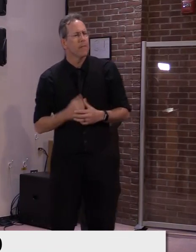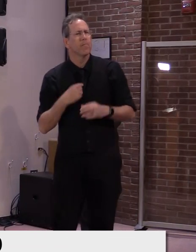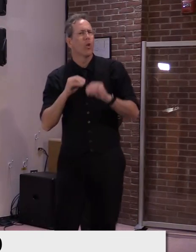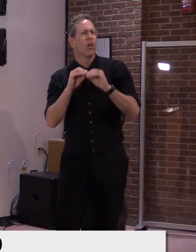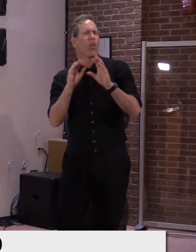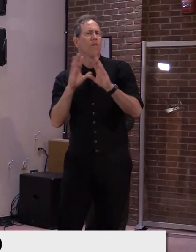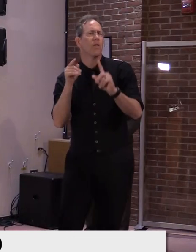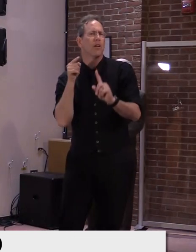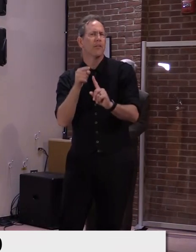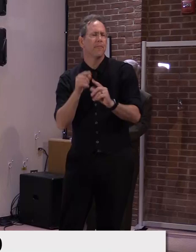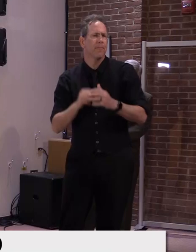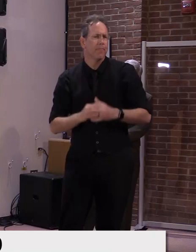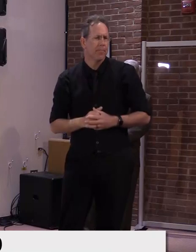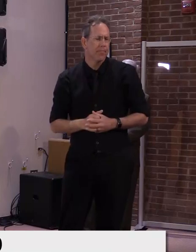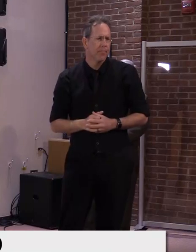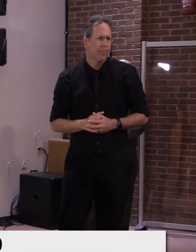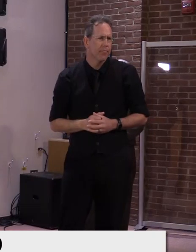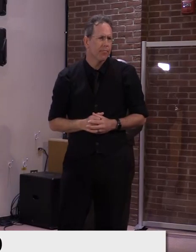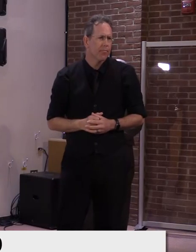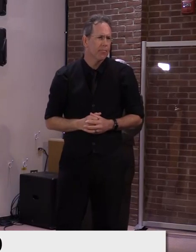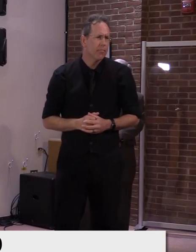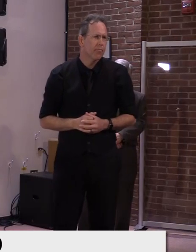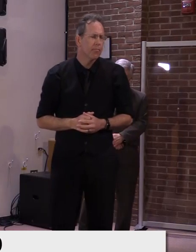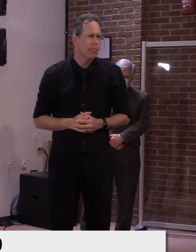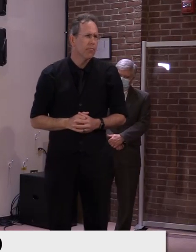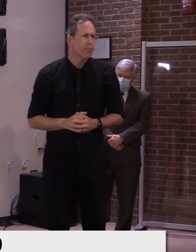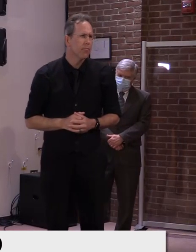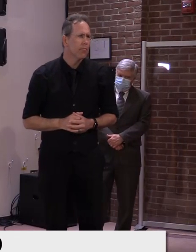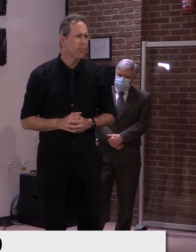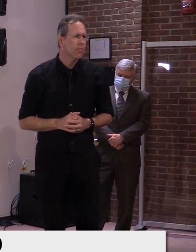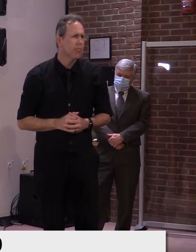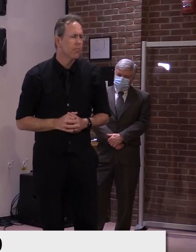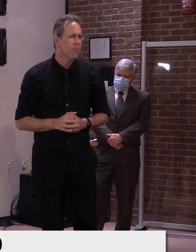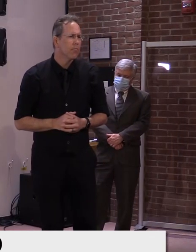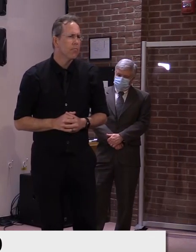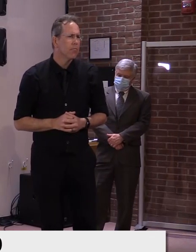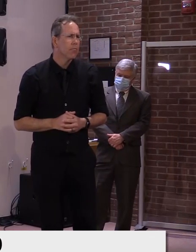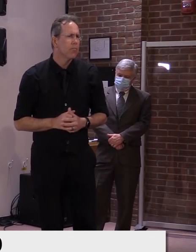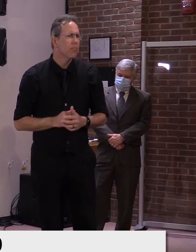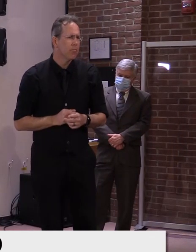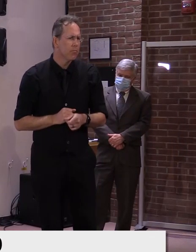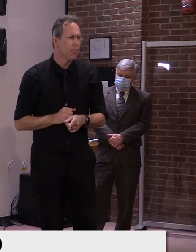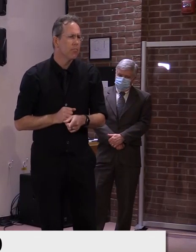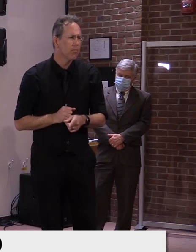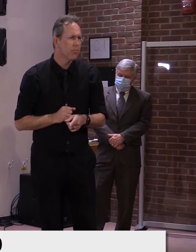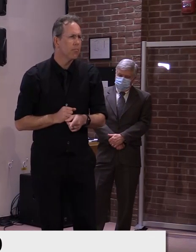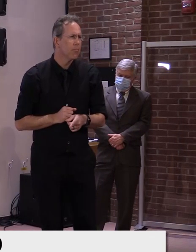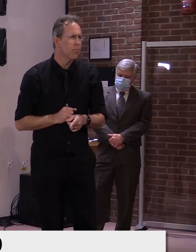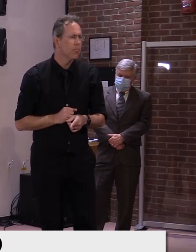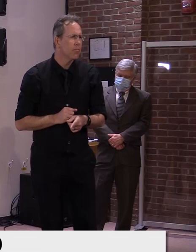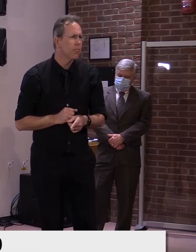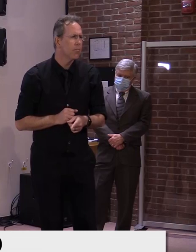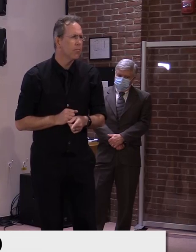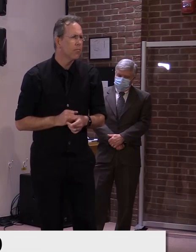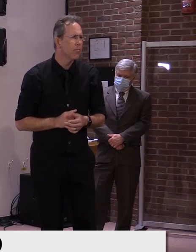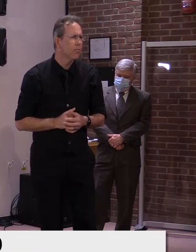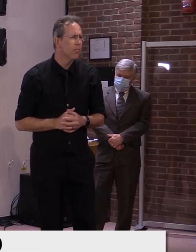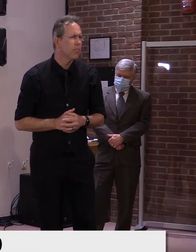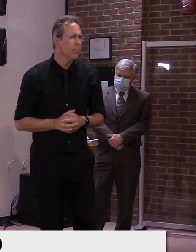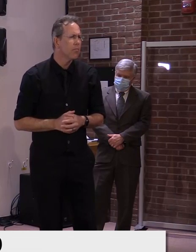question. If parents take a child too young to be vaccinated out of